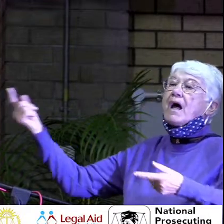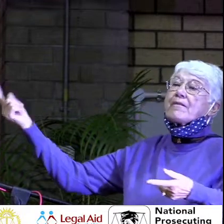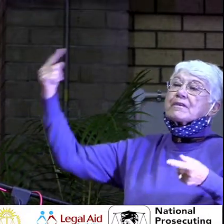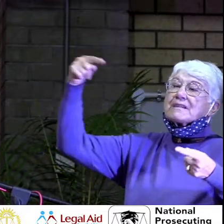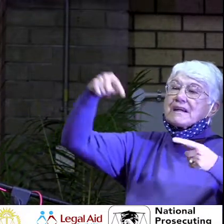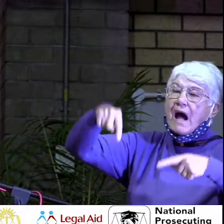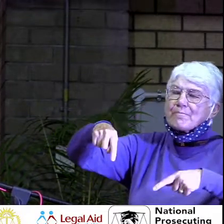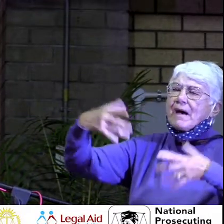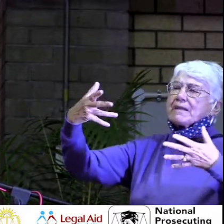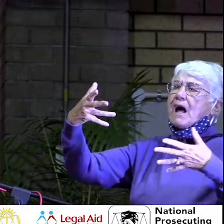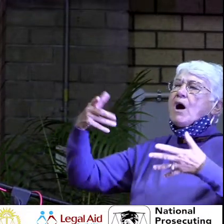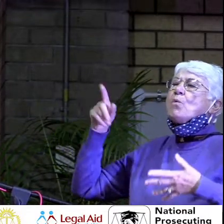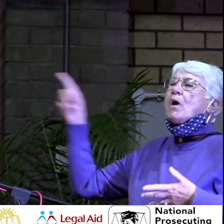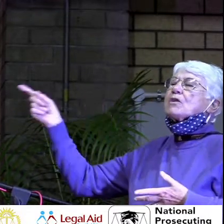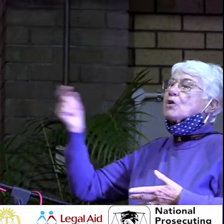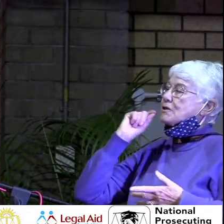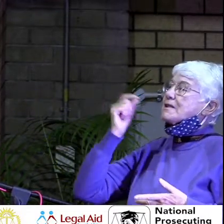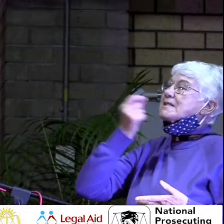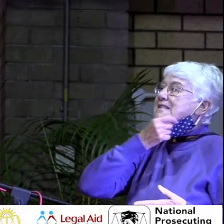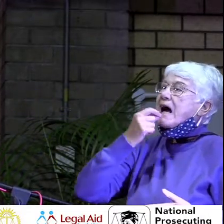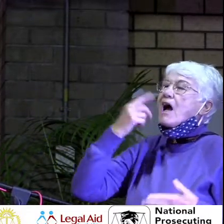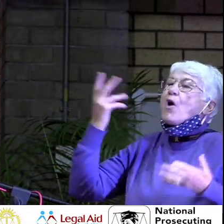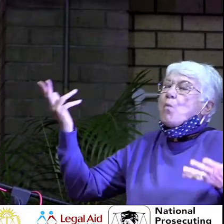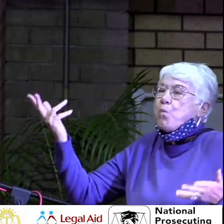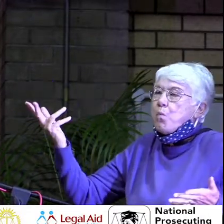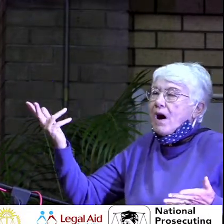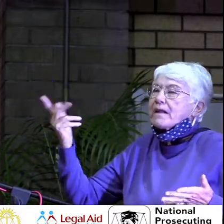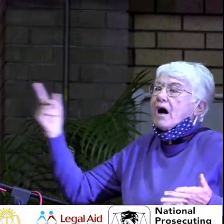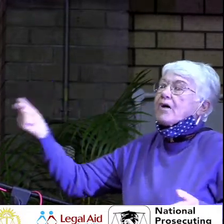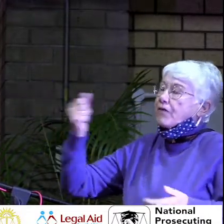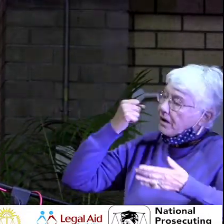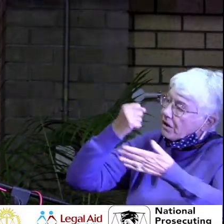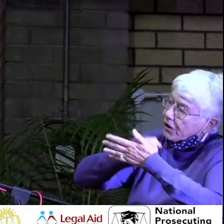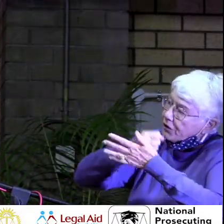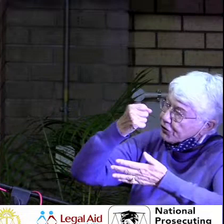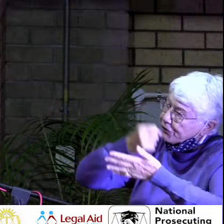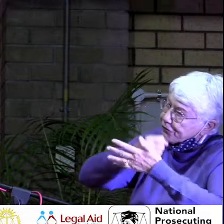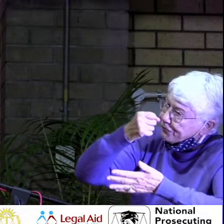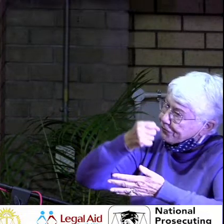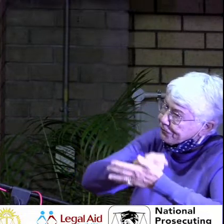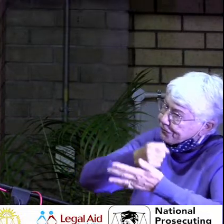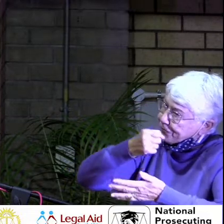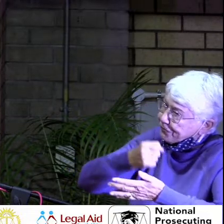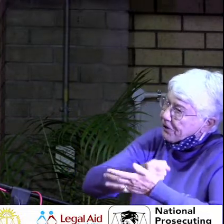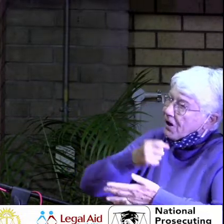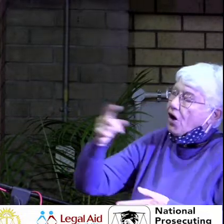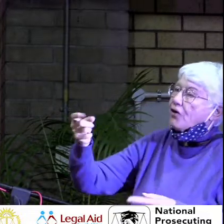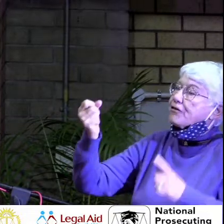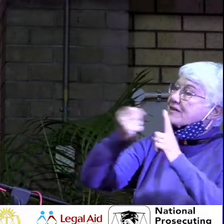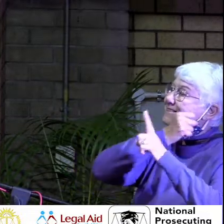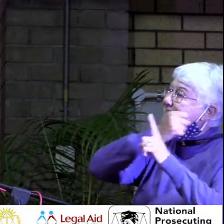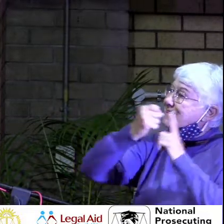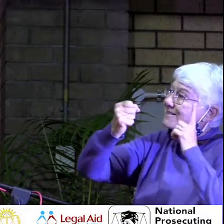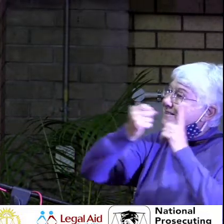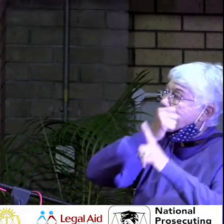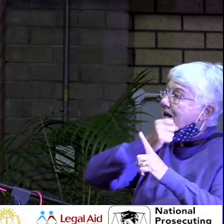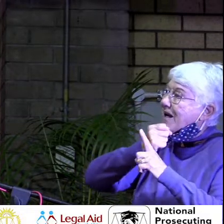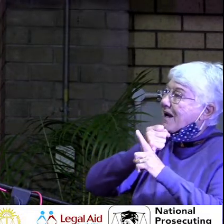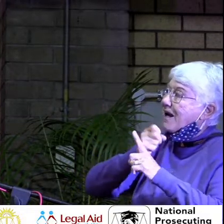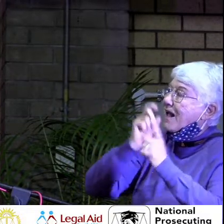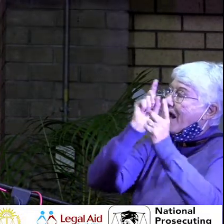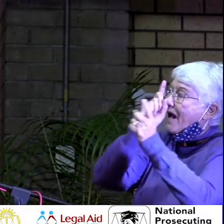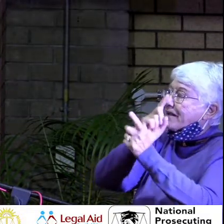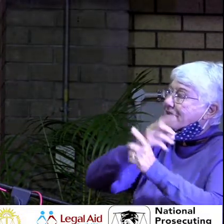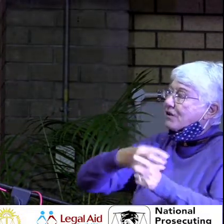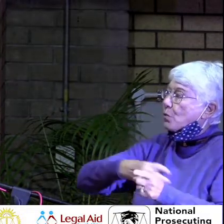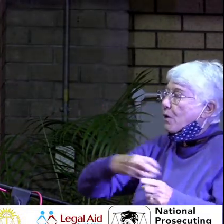their commitment towards fighting the scourge of gender-based violence, against gender-based violence.